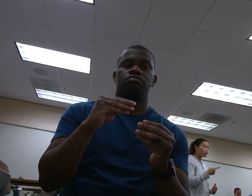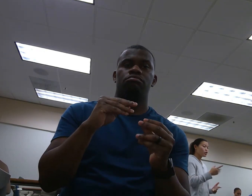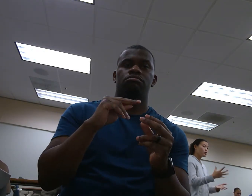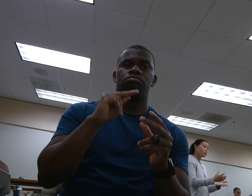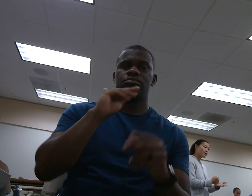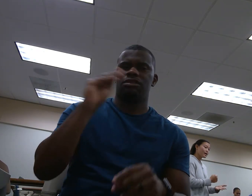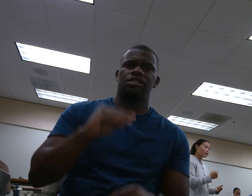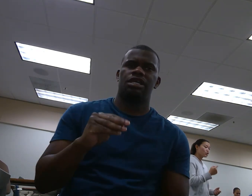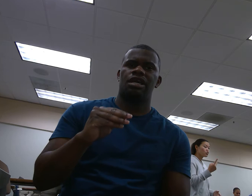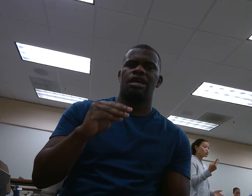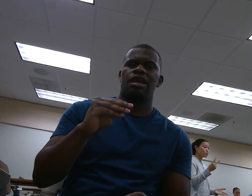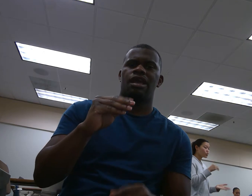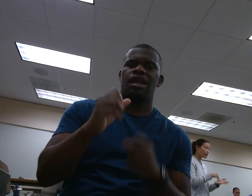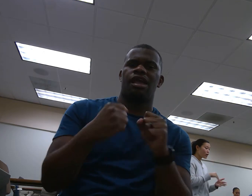$2,000 in